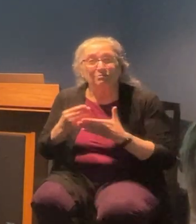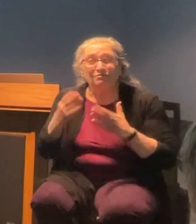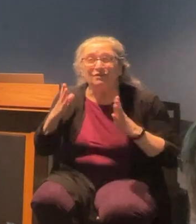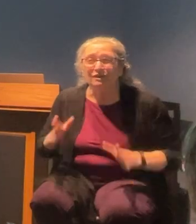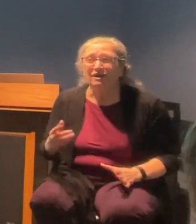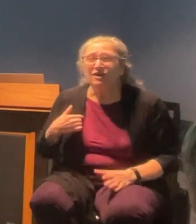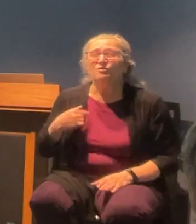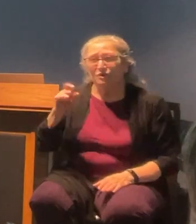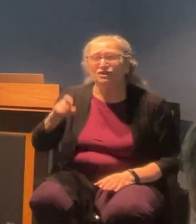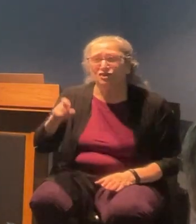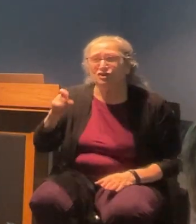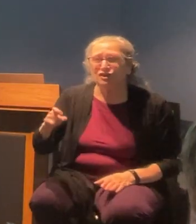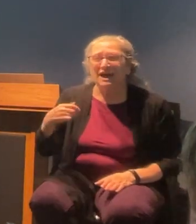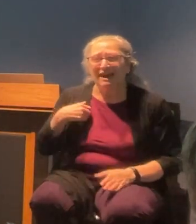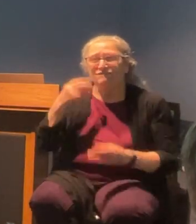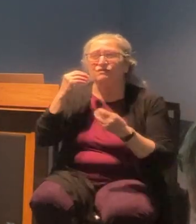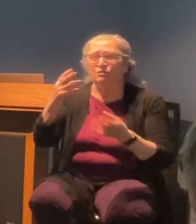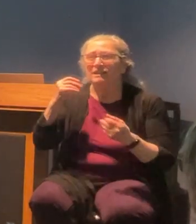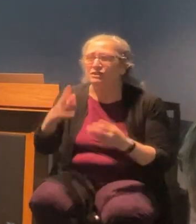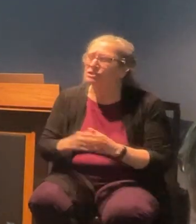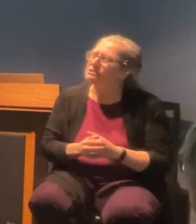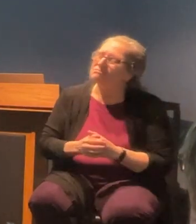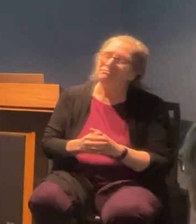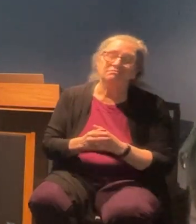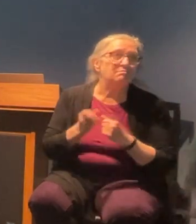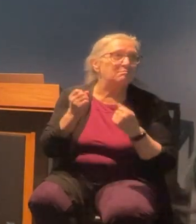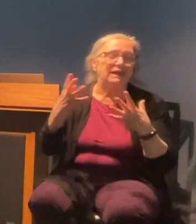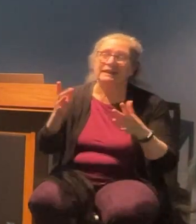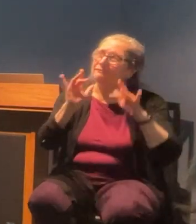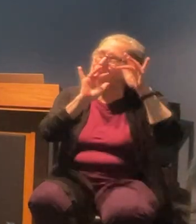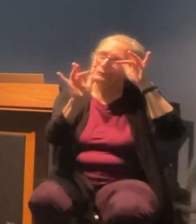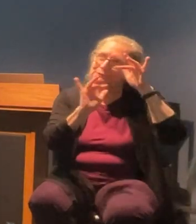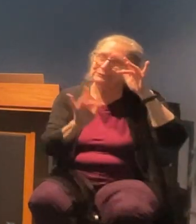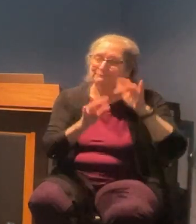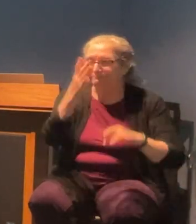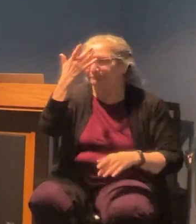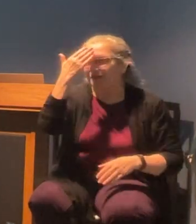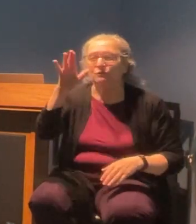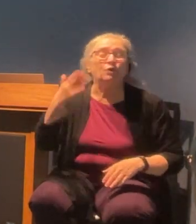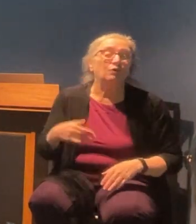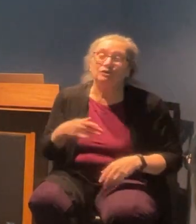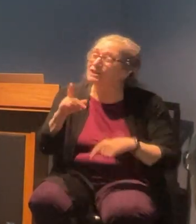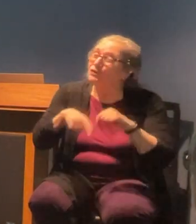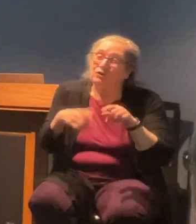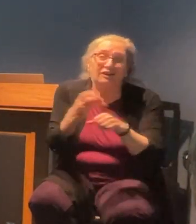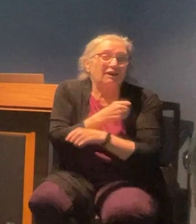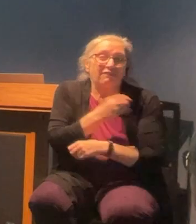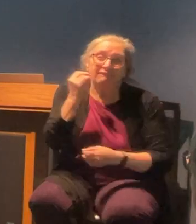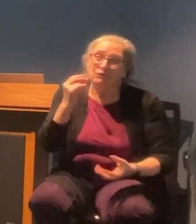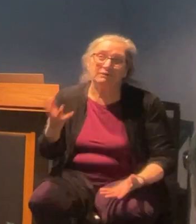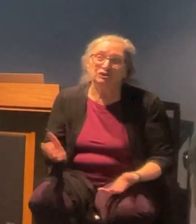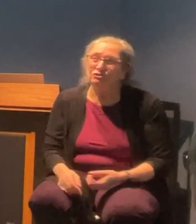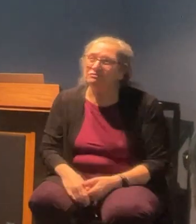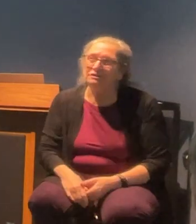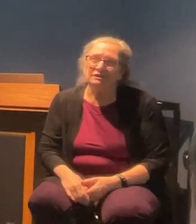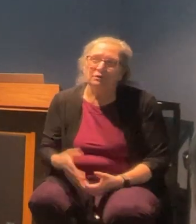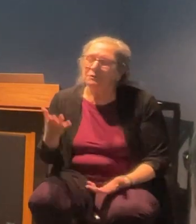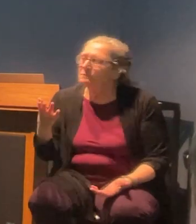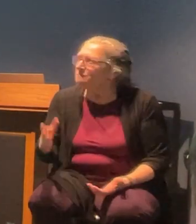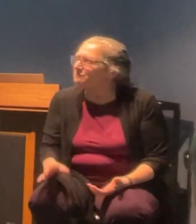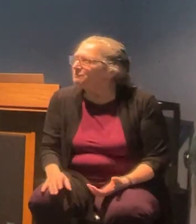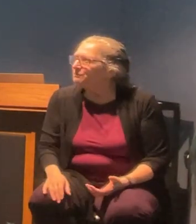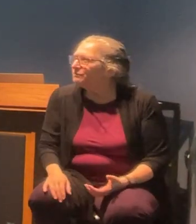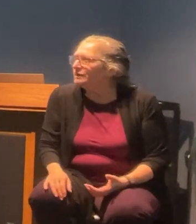left unknown because I couldn't reach the information, and it was kind of a way to, I don't know, to